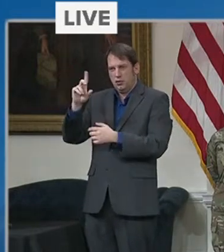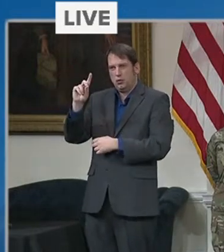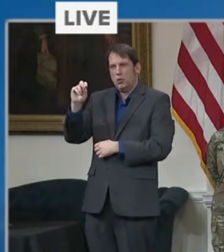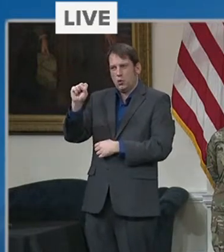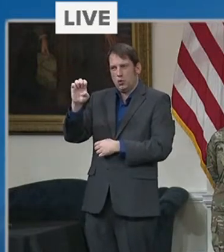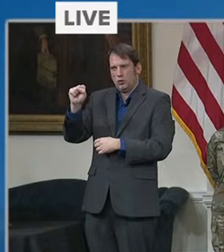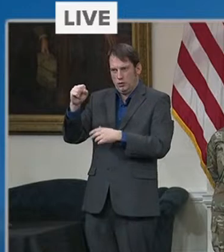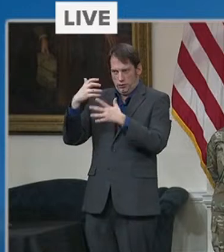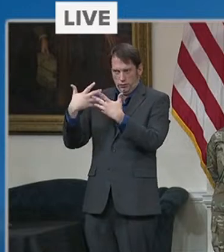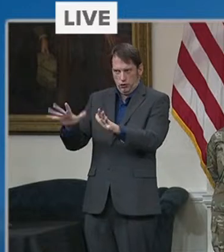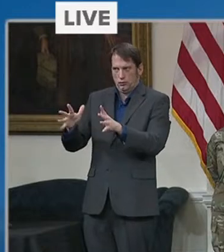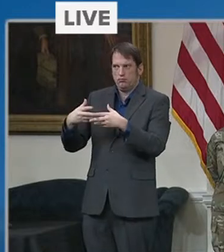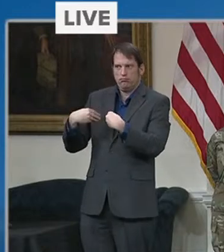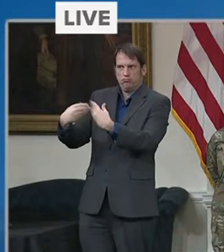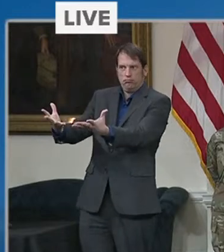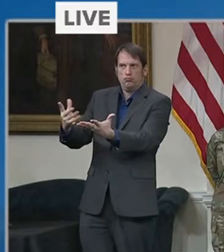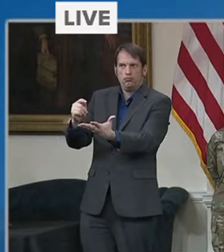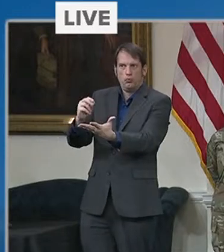completed